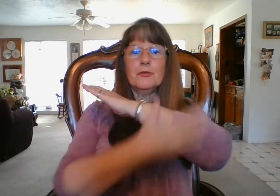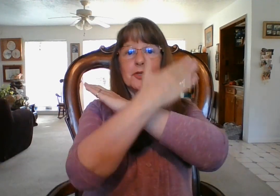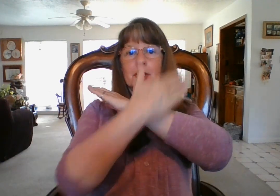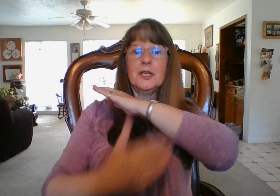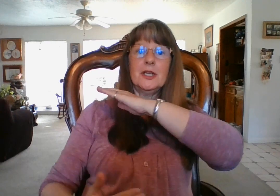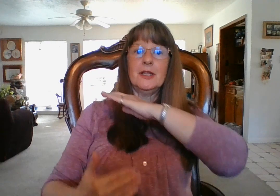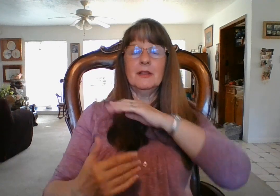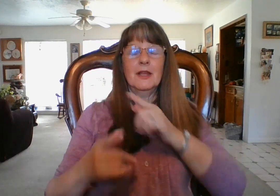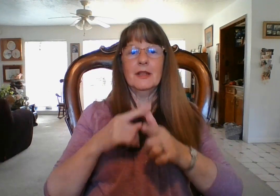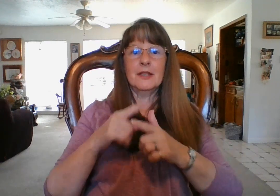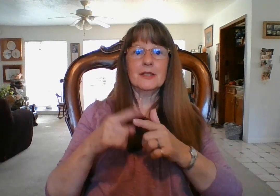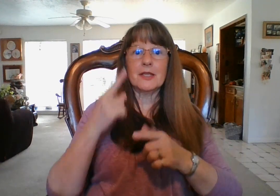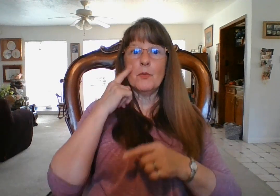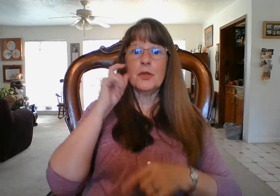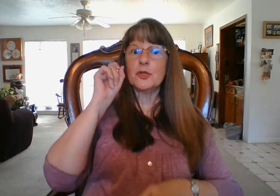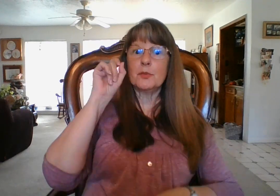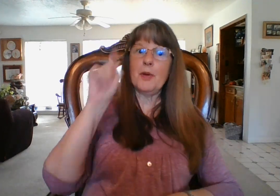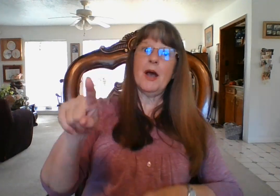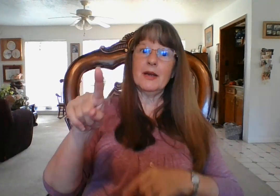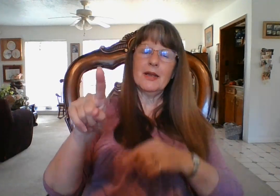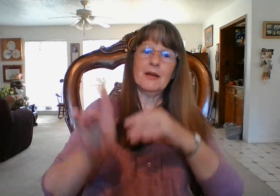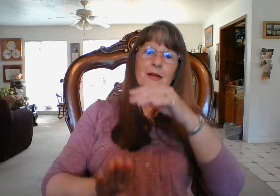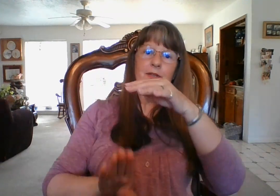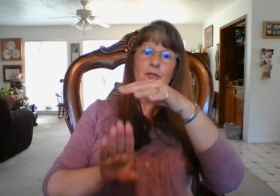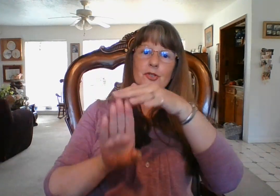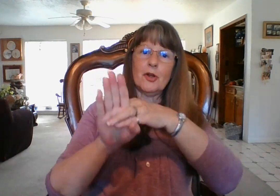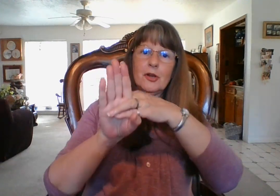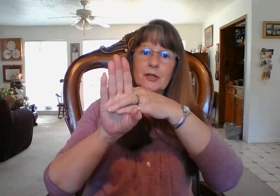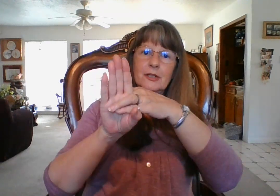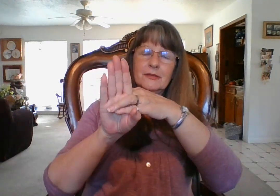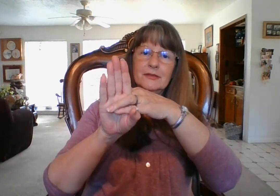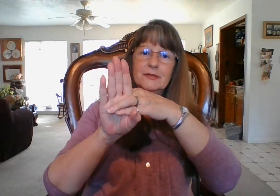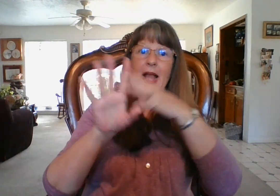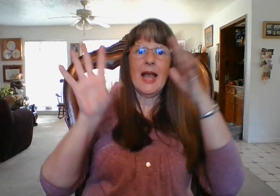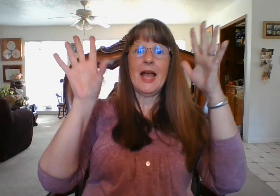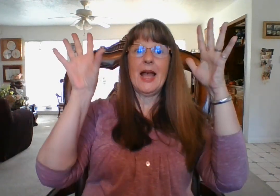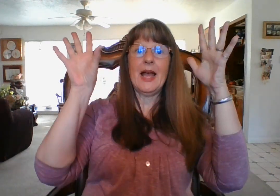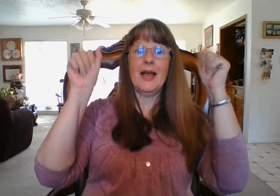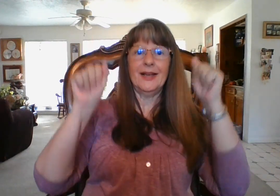ocean and then someone spotted a shark. Ah!